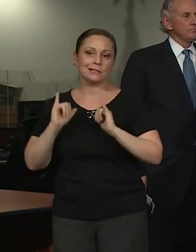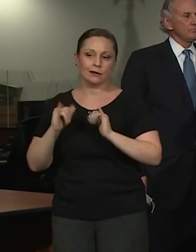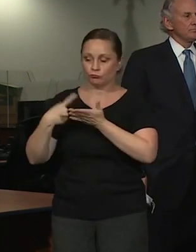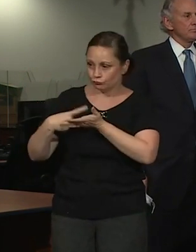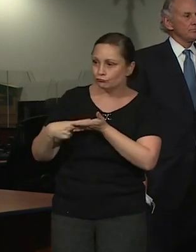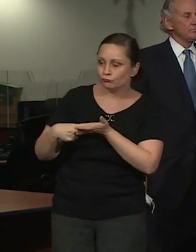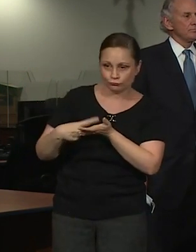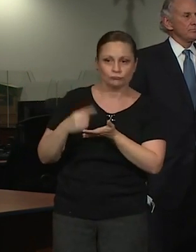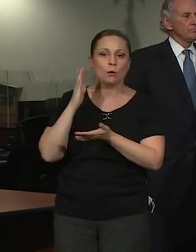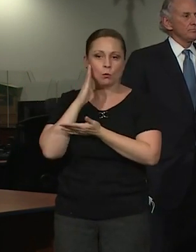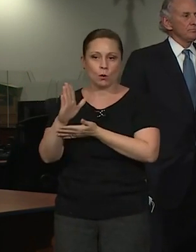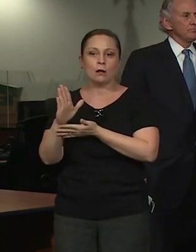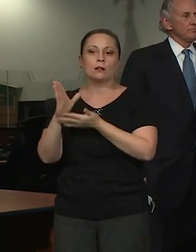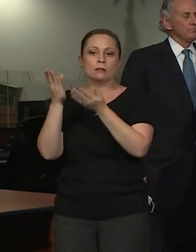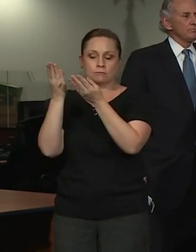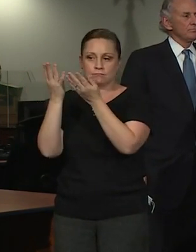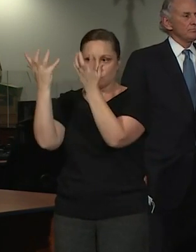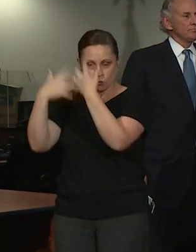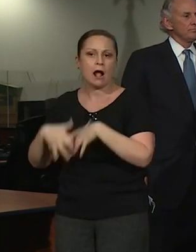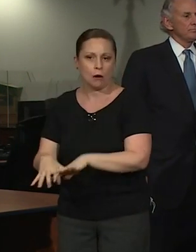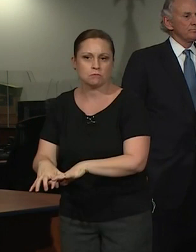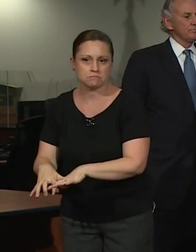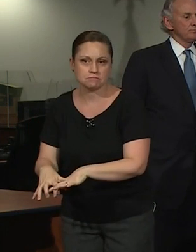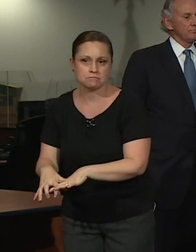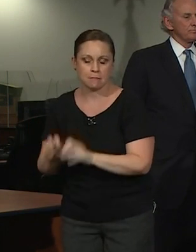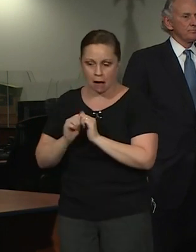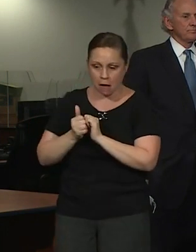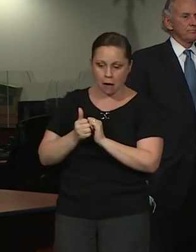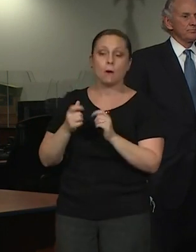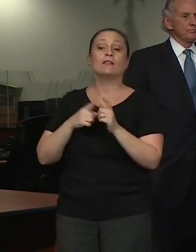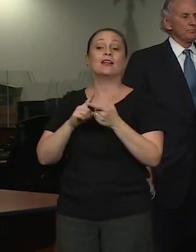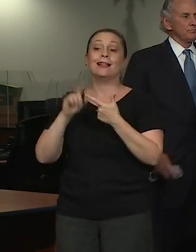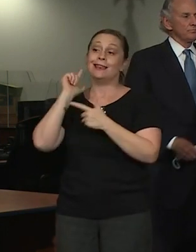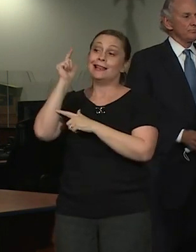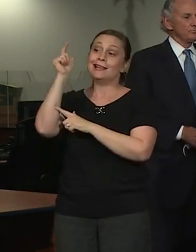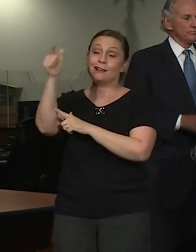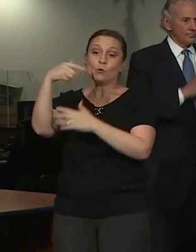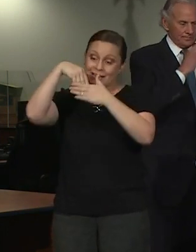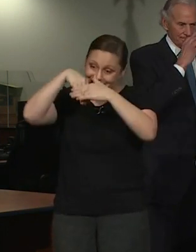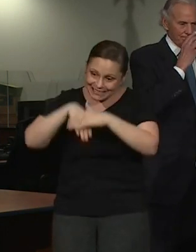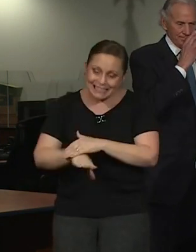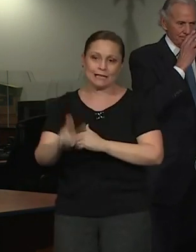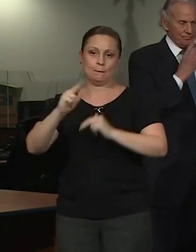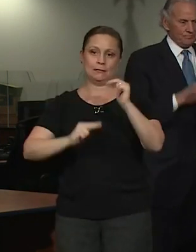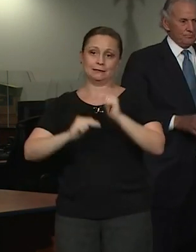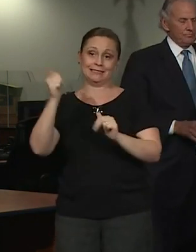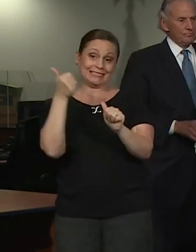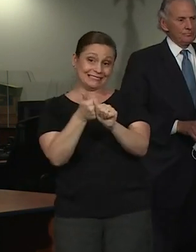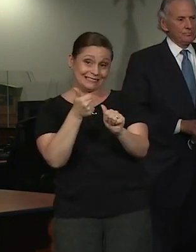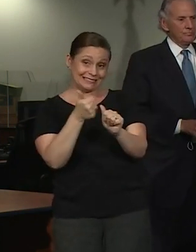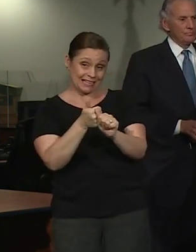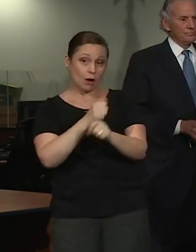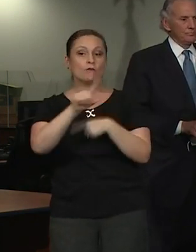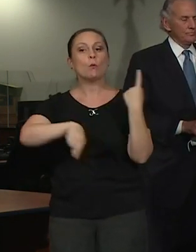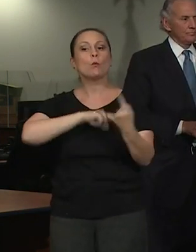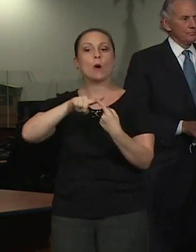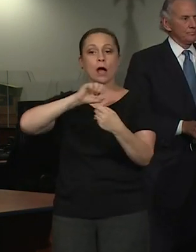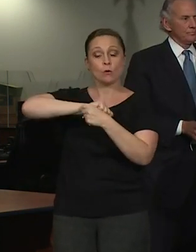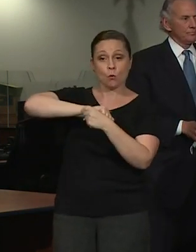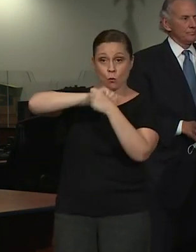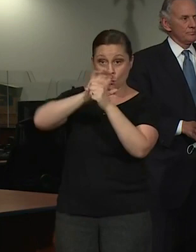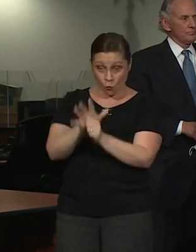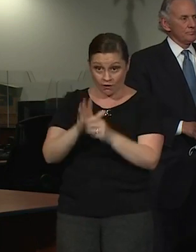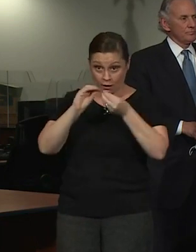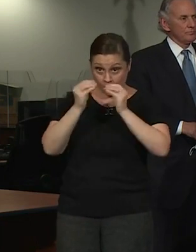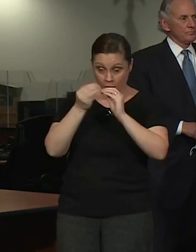hopefully, eventually, we'll have in-facility down the road as case counts go down, in-facility visitation.